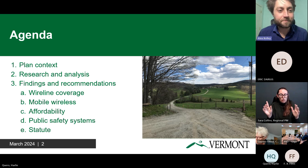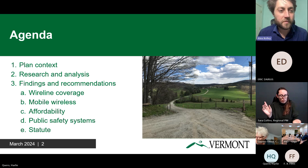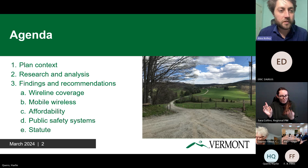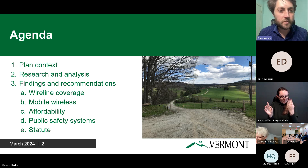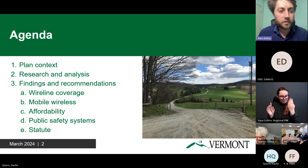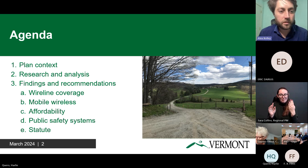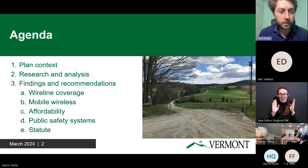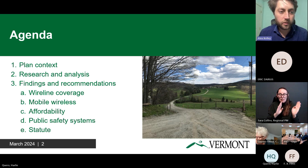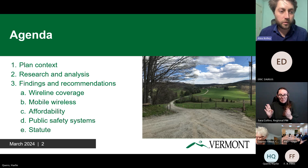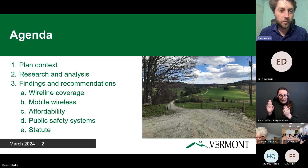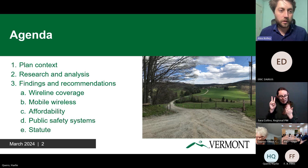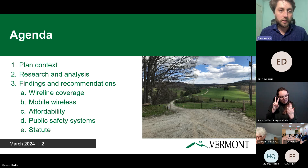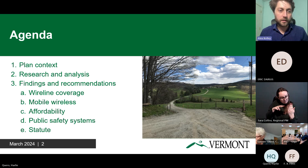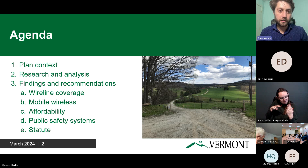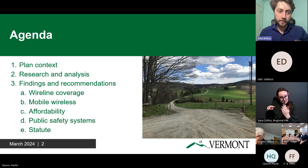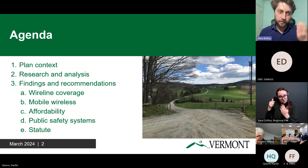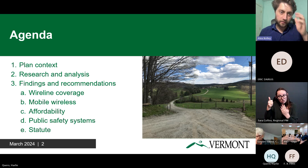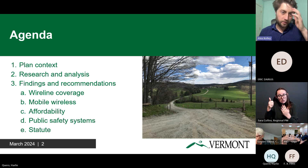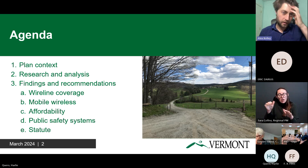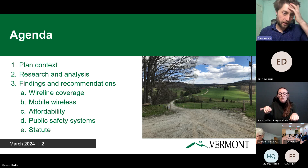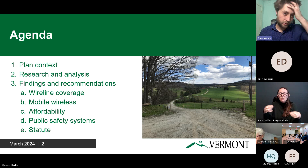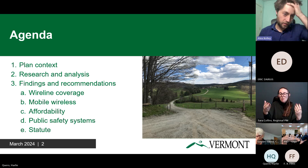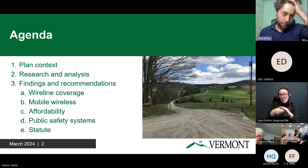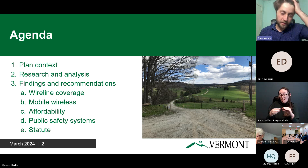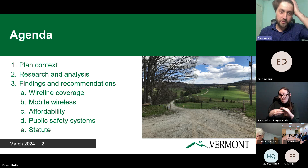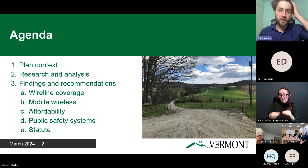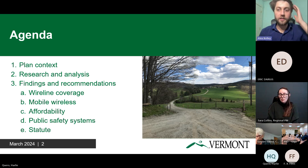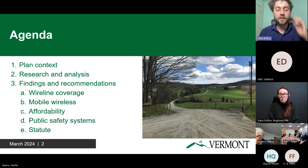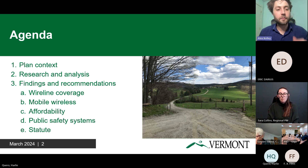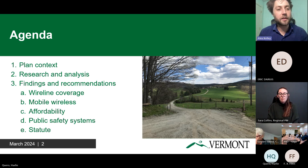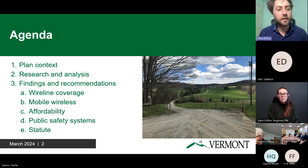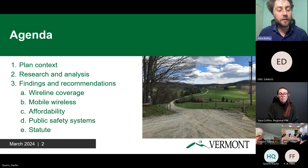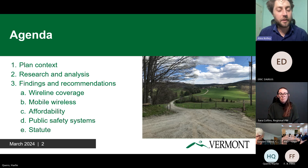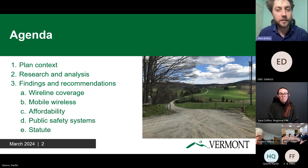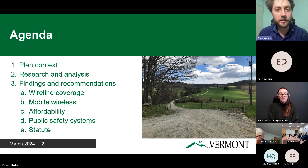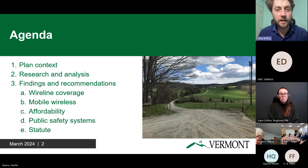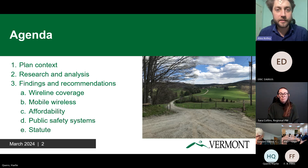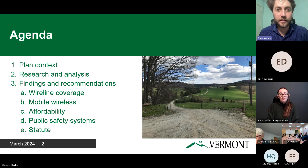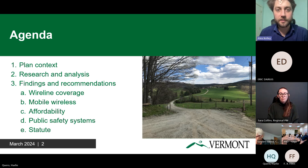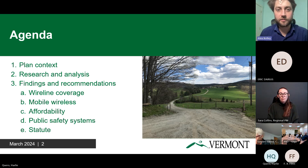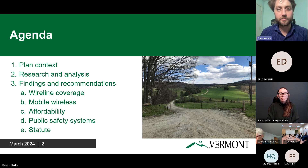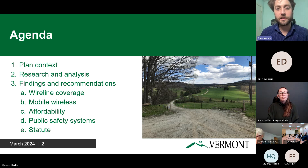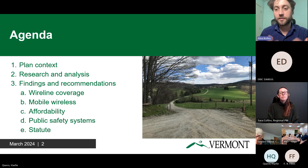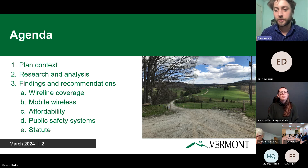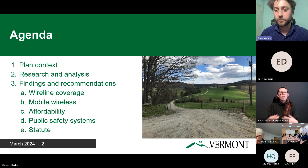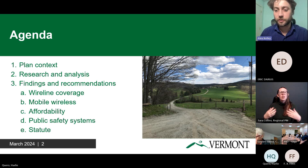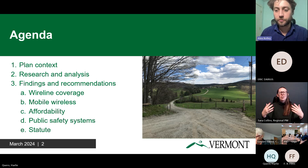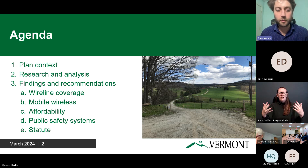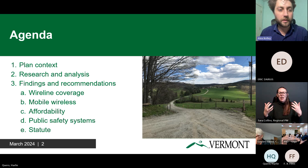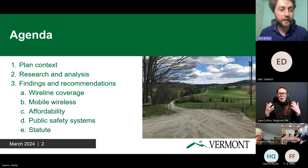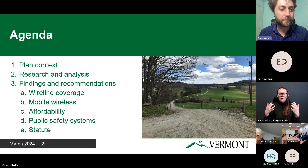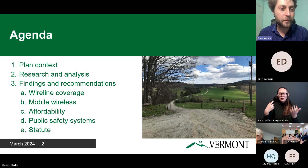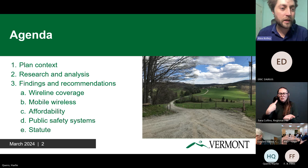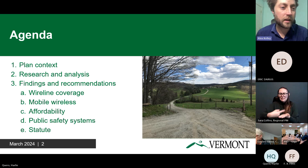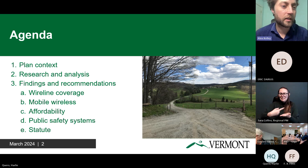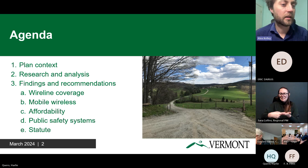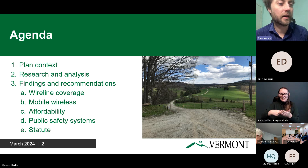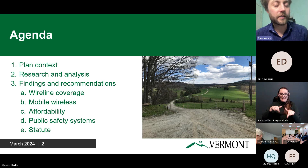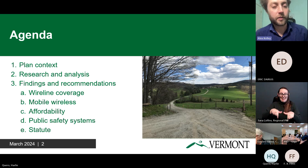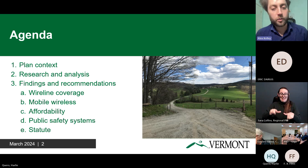convenient. So today I'm going to start by just talking a little bit about the context of this 2024